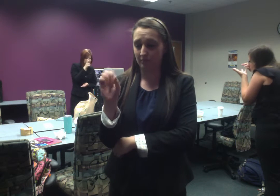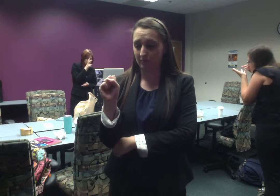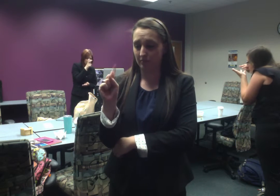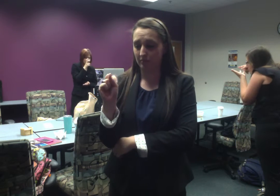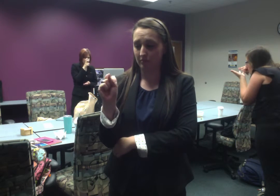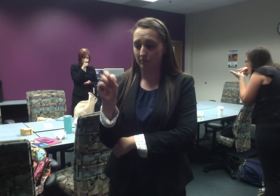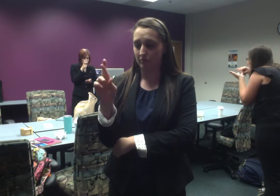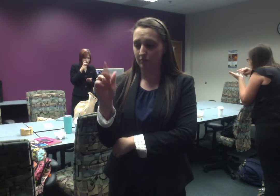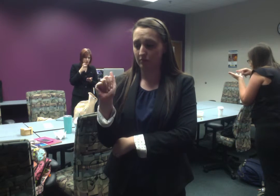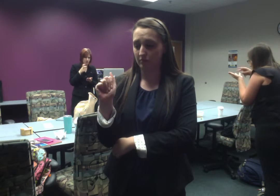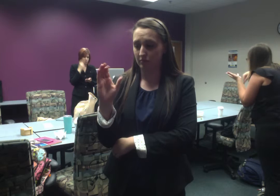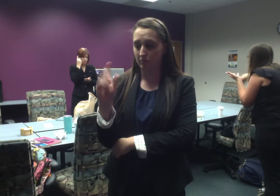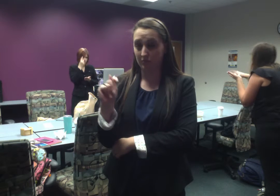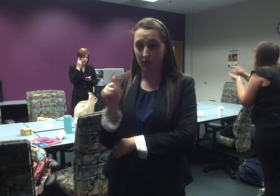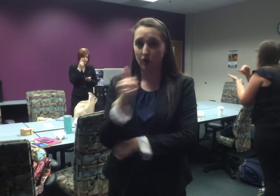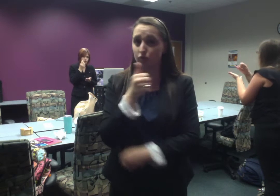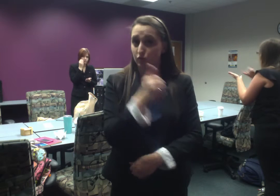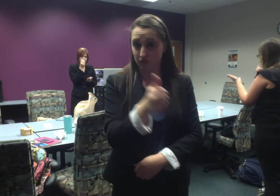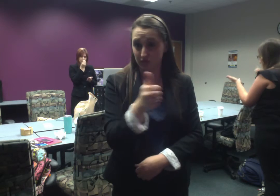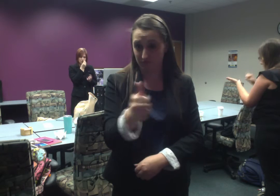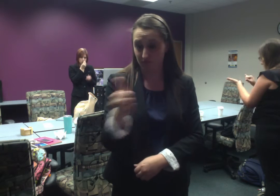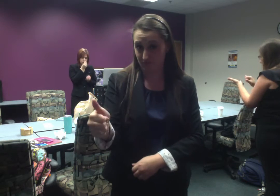One last picture of this. This is called white trumpet flower.